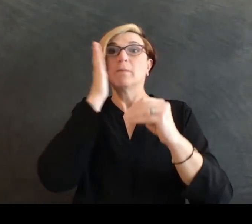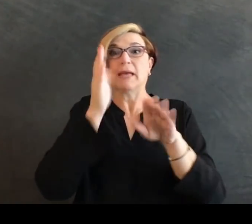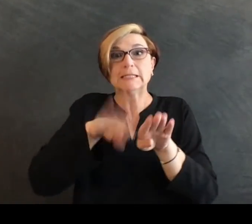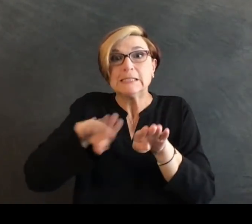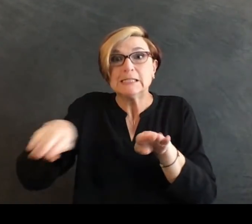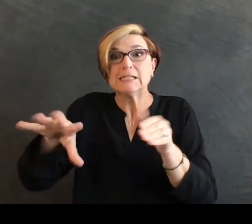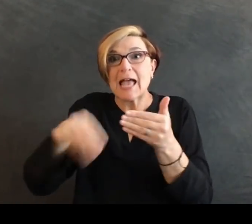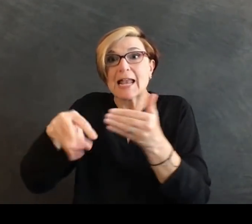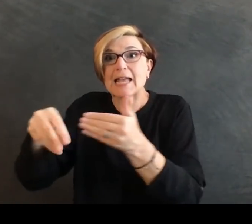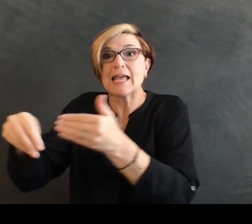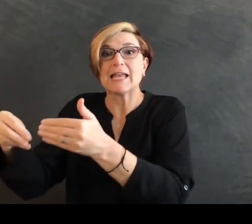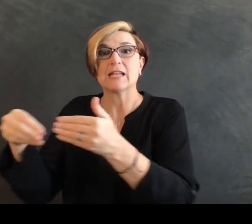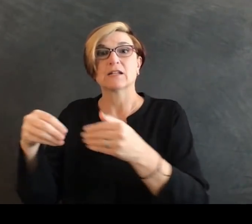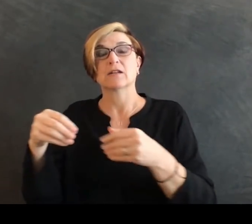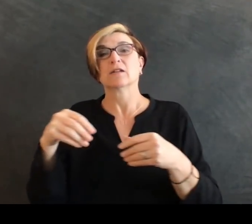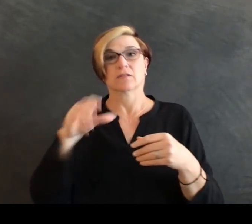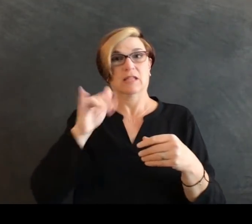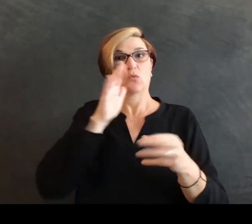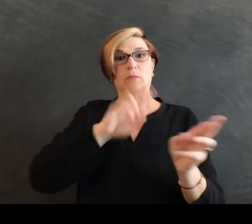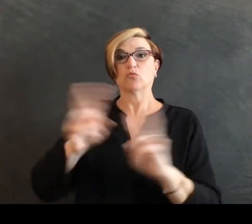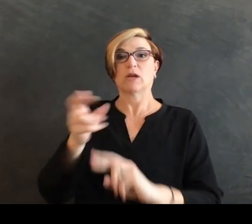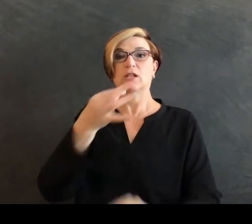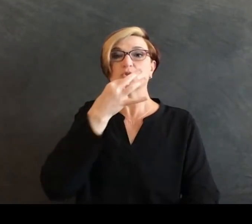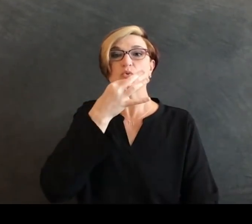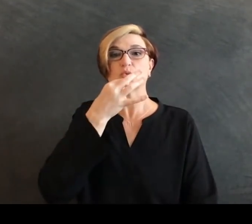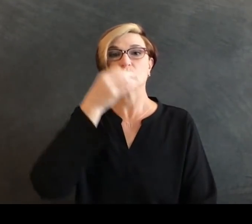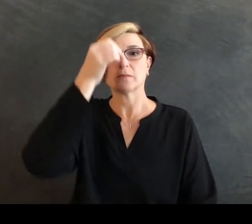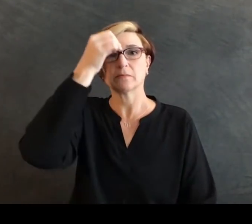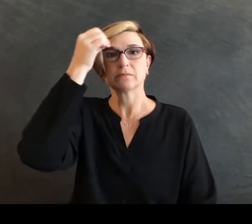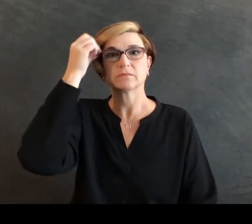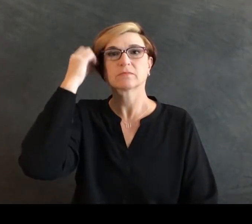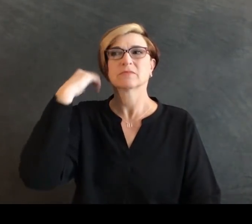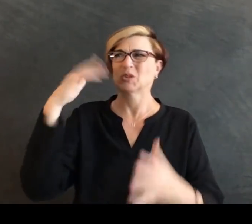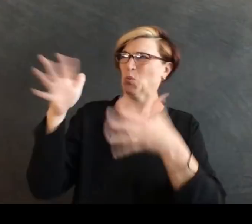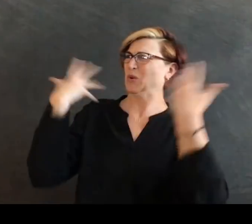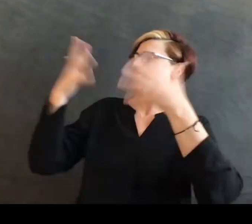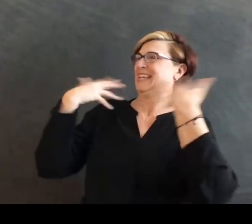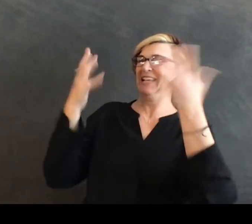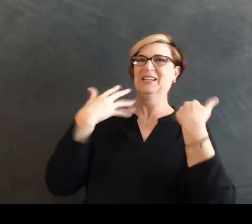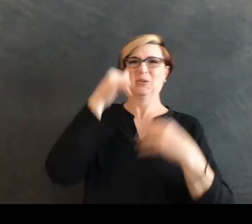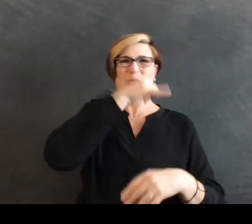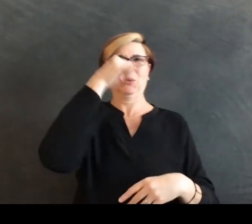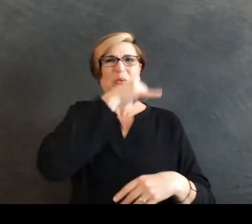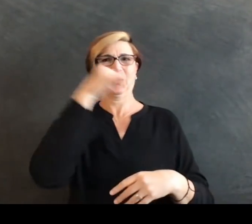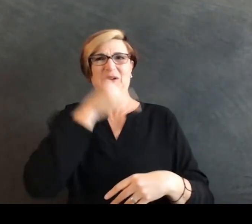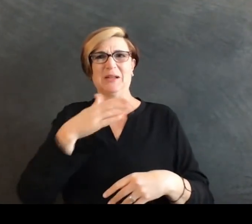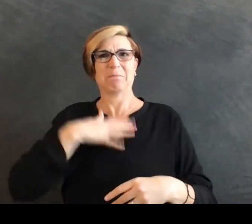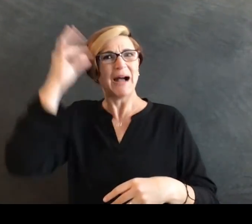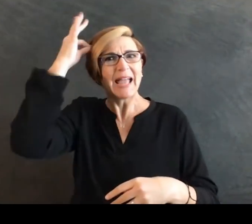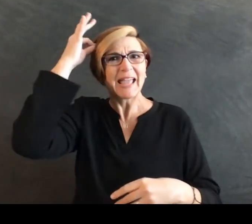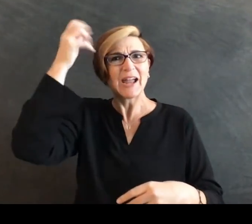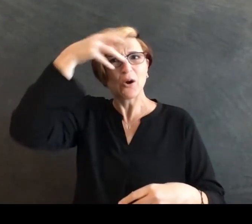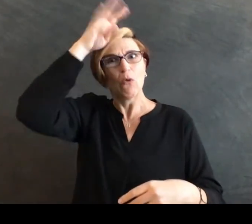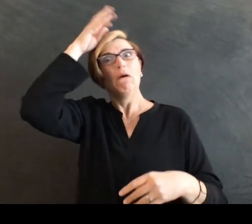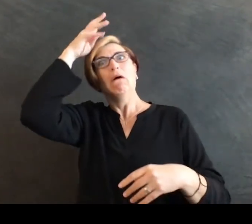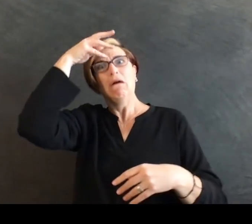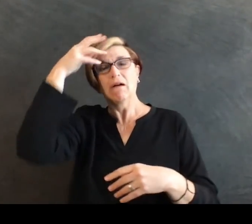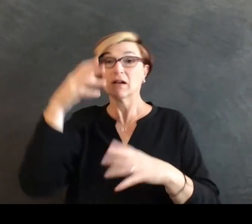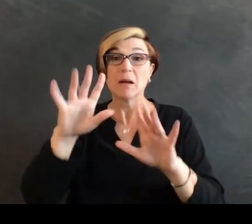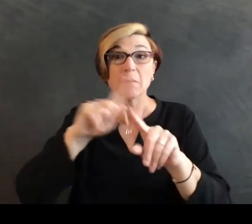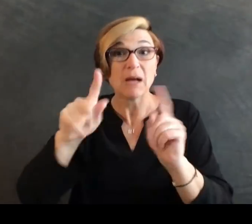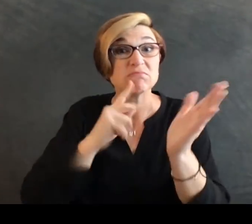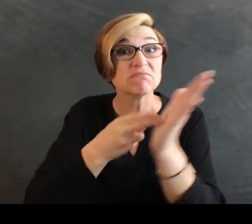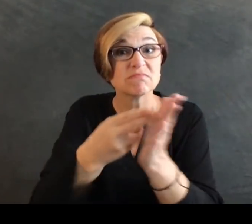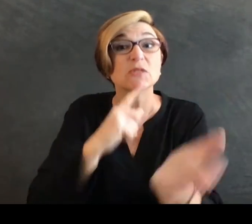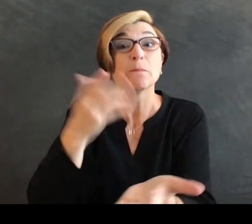our box, and my hair's blowing around, and it's mine. The one thing you can't get away